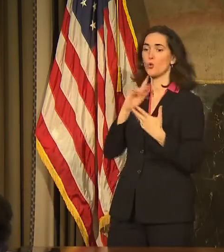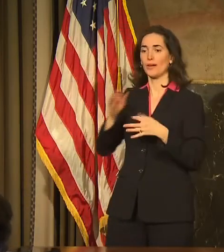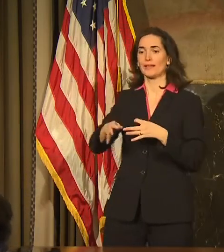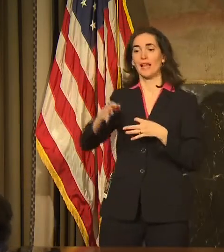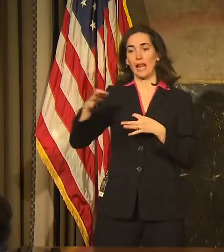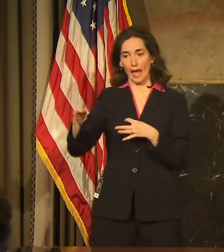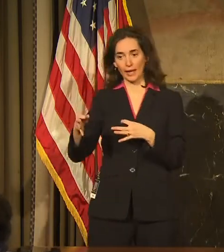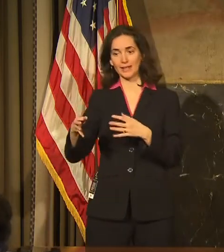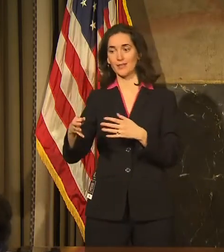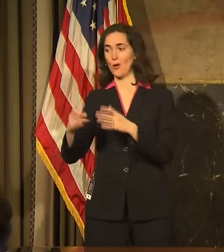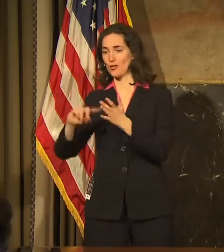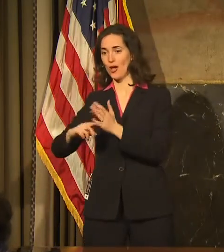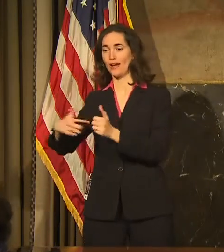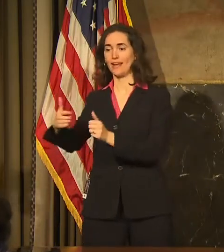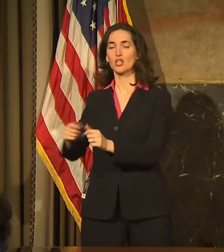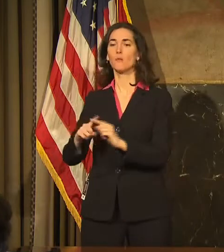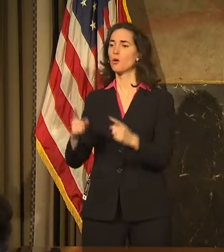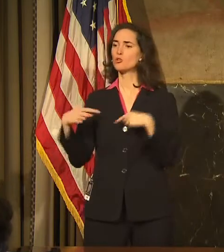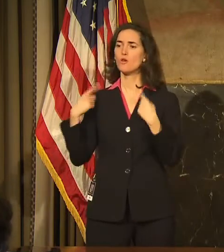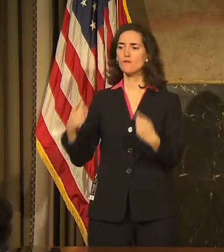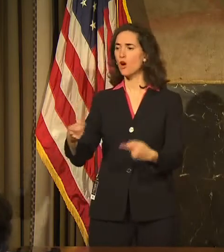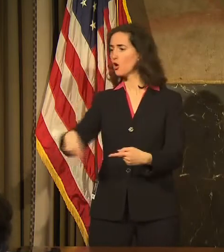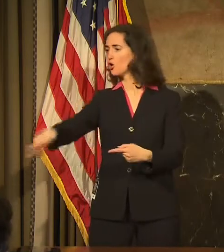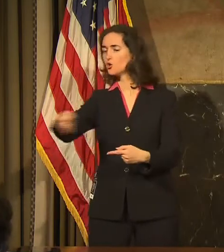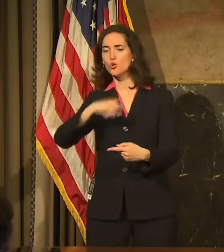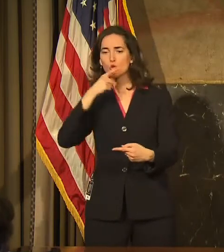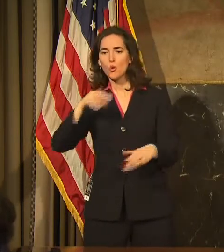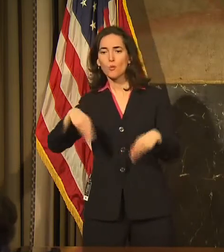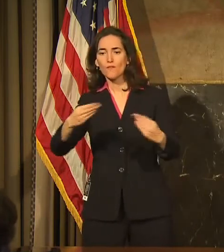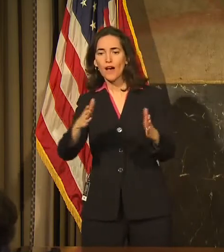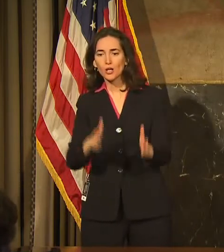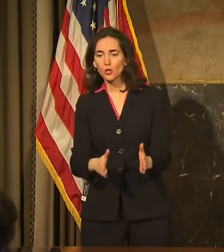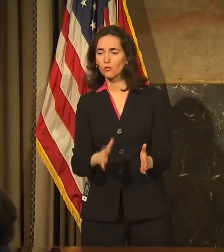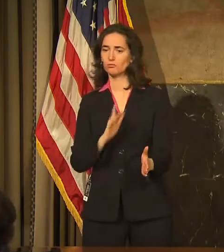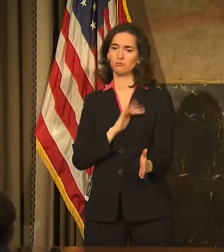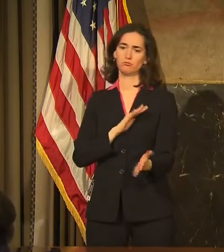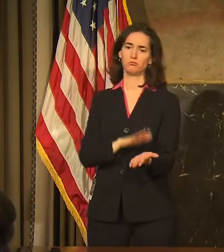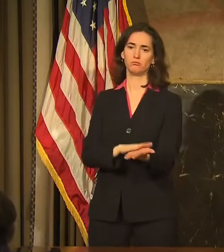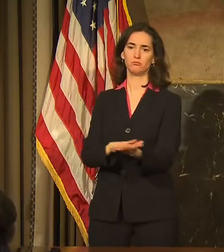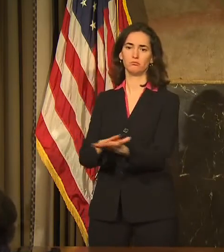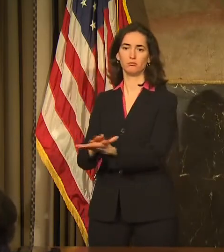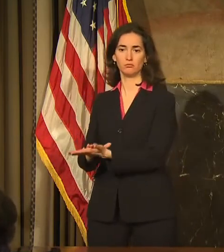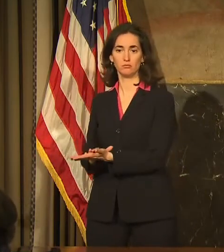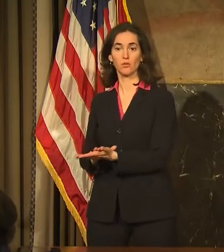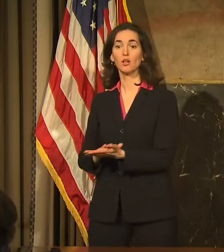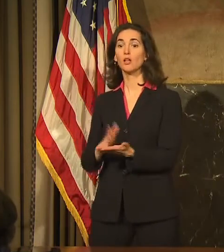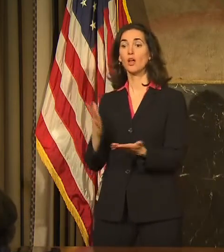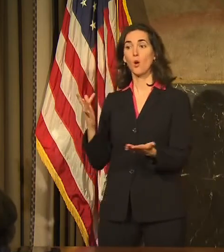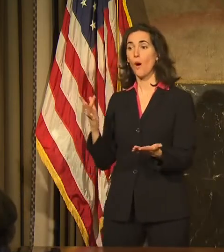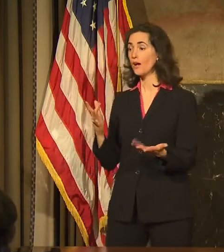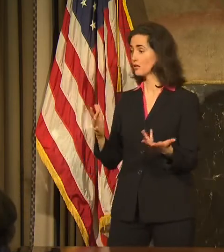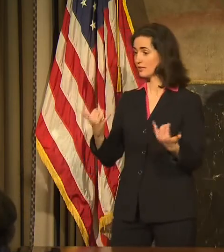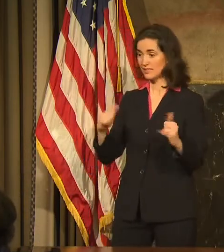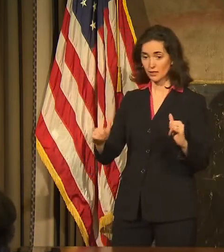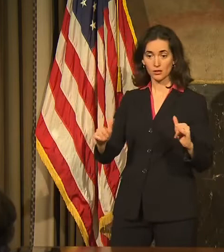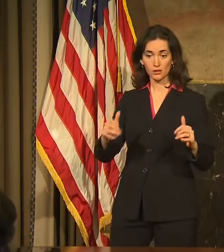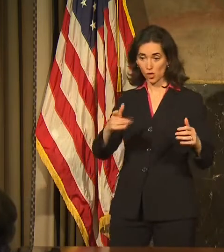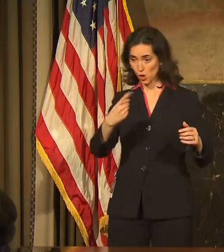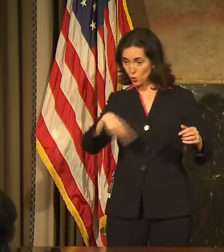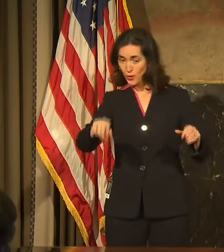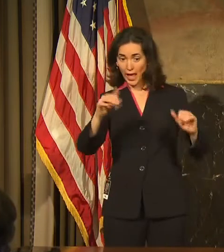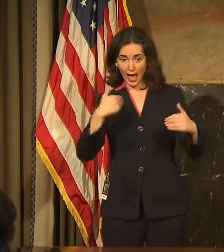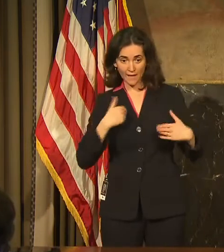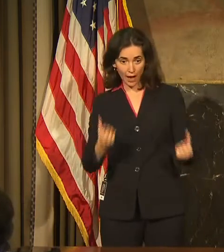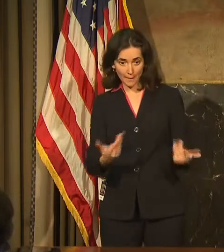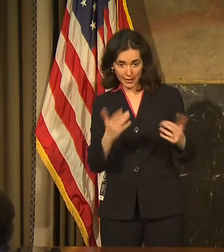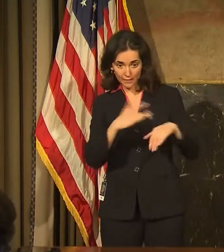our providers are going to do a really good job because we still, we still have unmet capacity to deliver. We're still in a